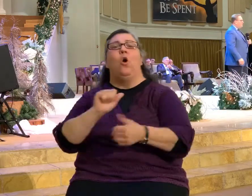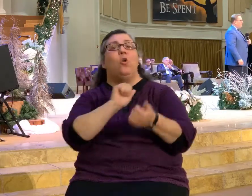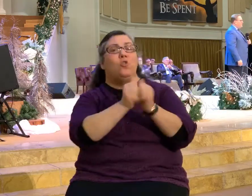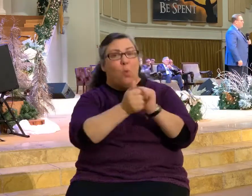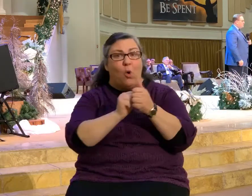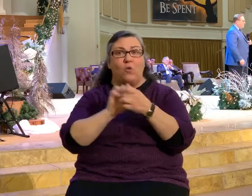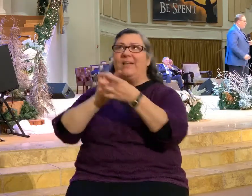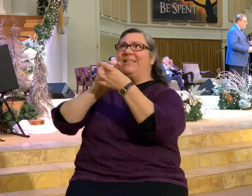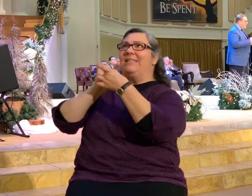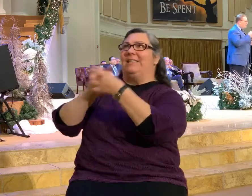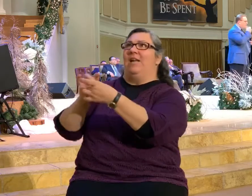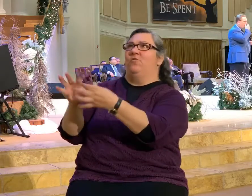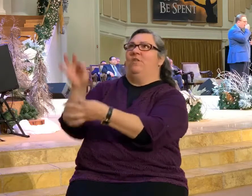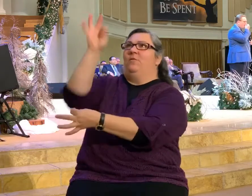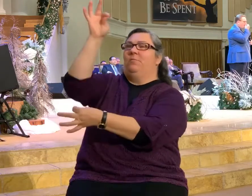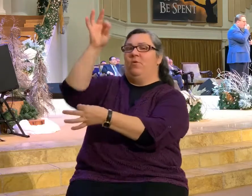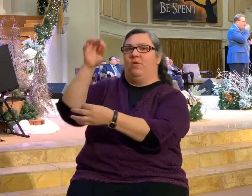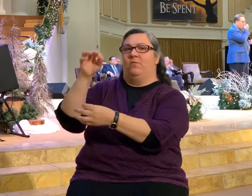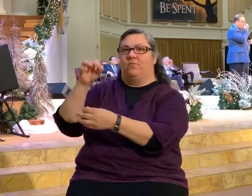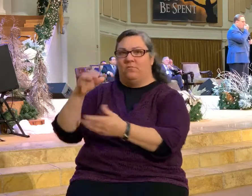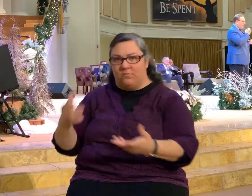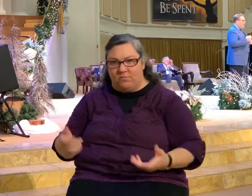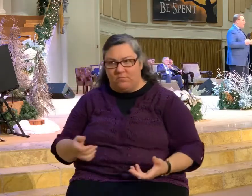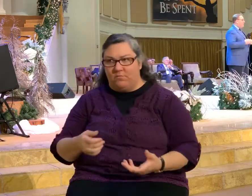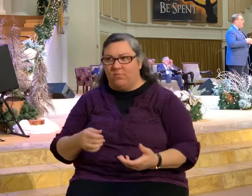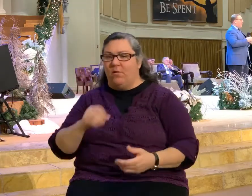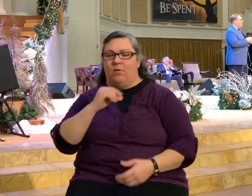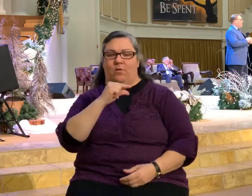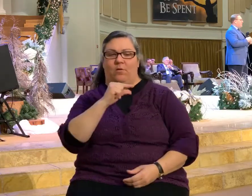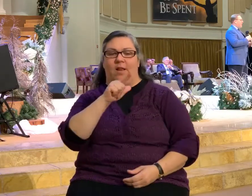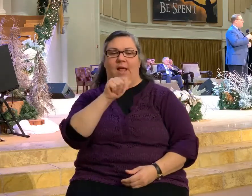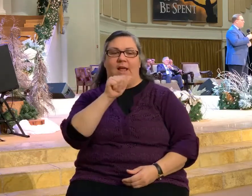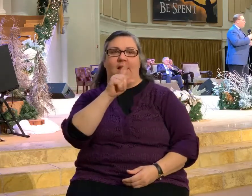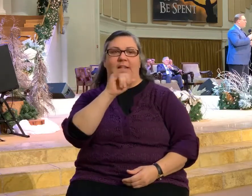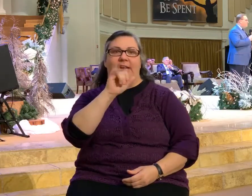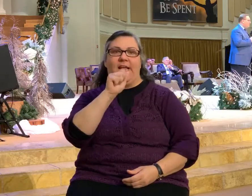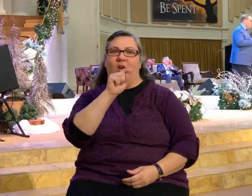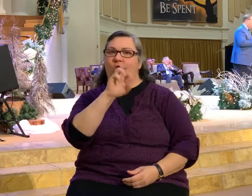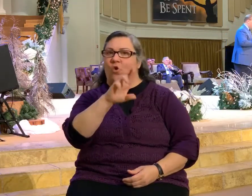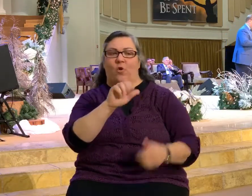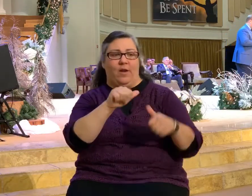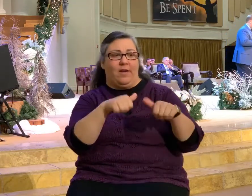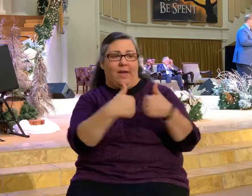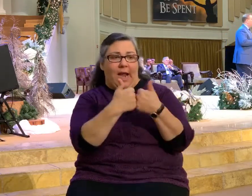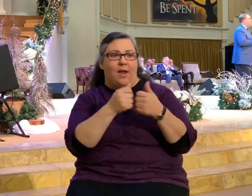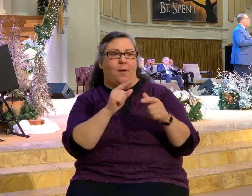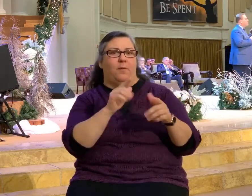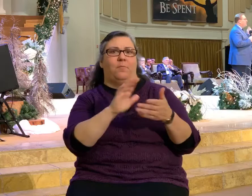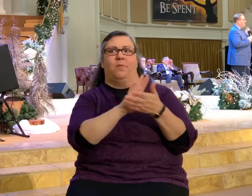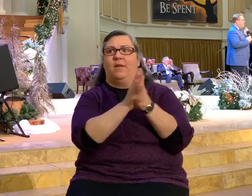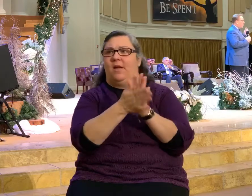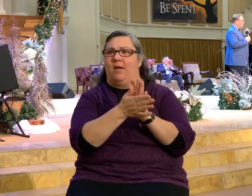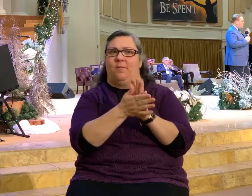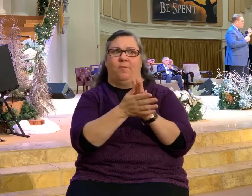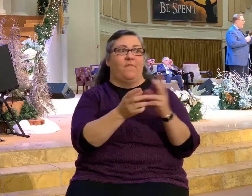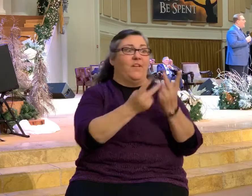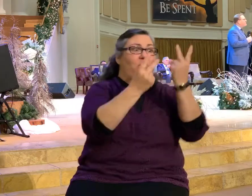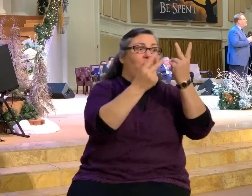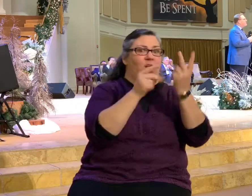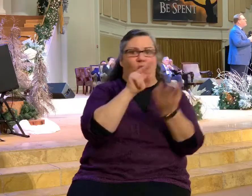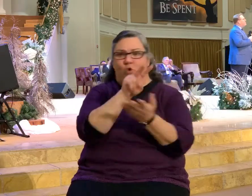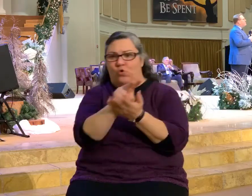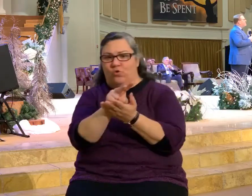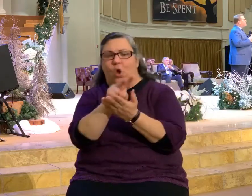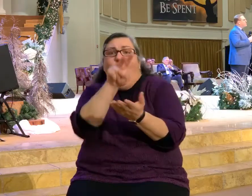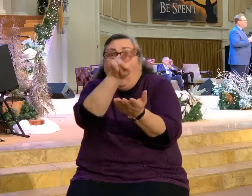related to the spirit realm. Gladiator games became more than victors and losers, but to lose meant you lost your